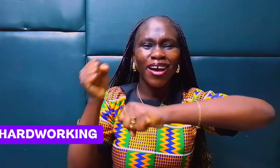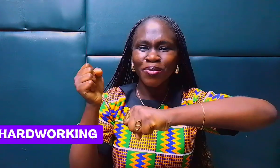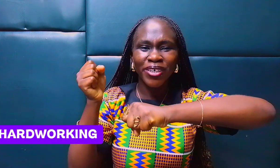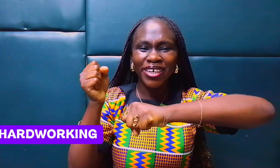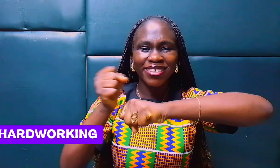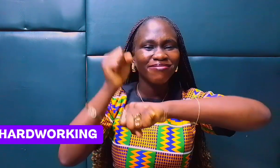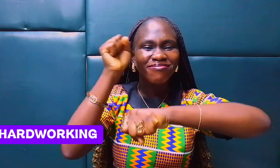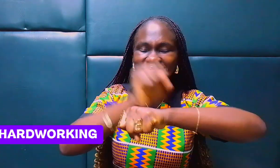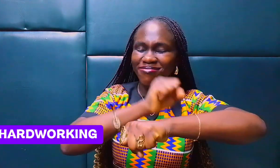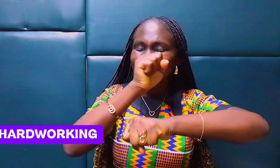hardworking.